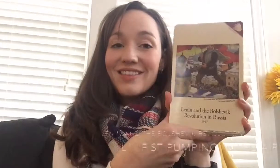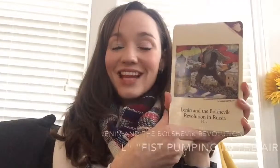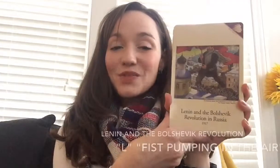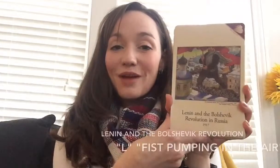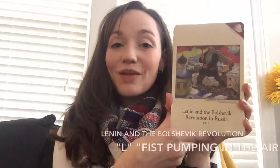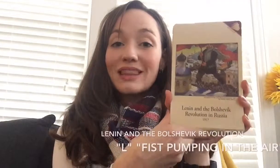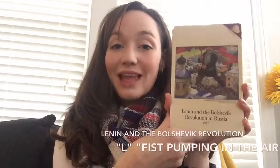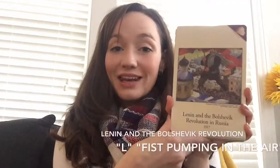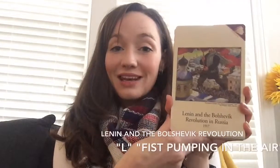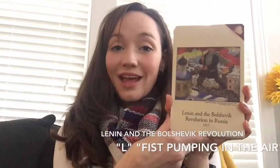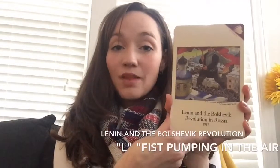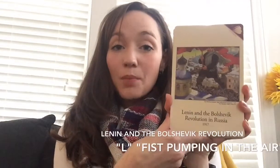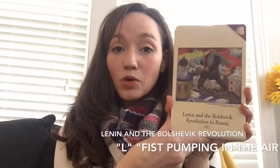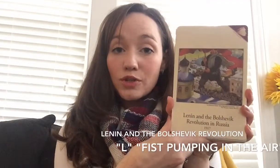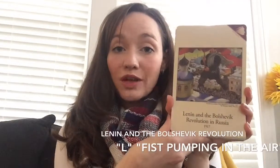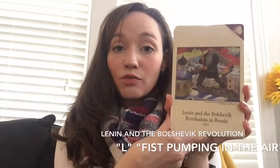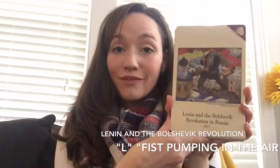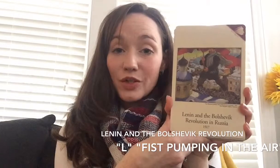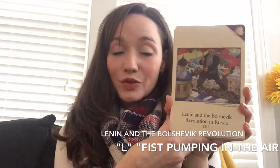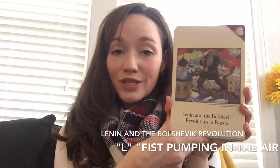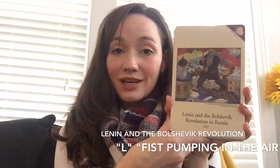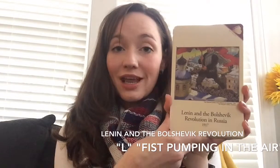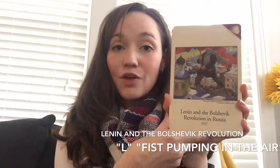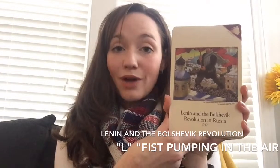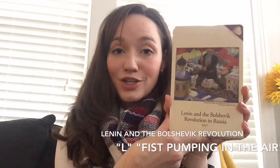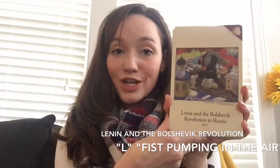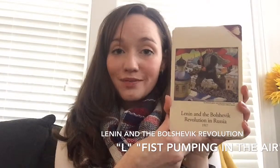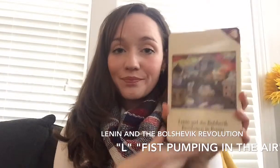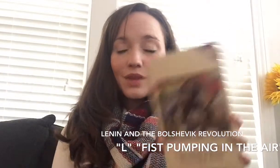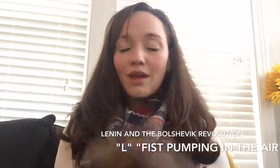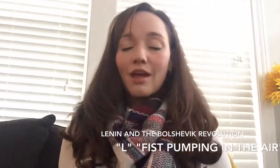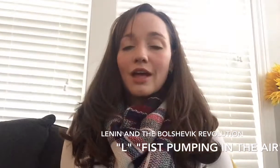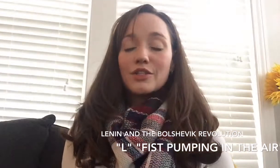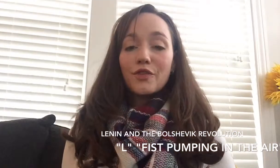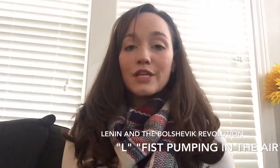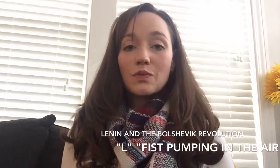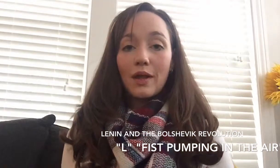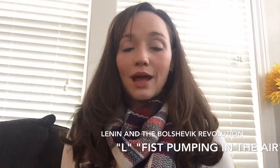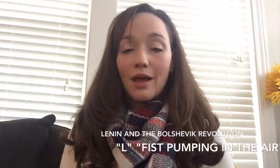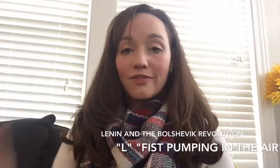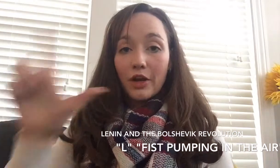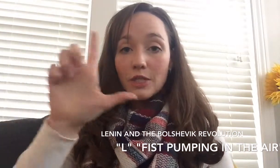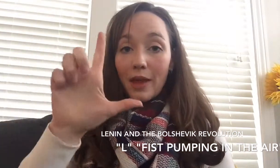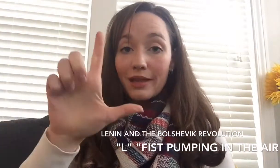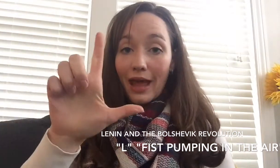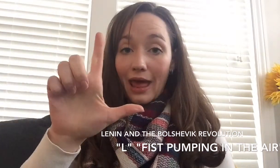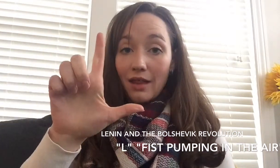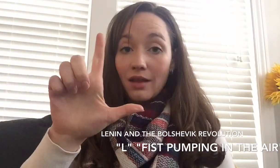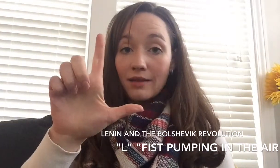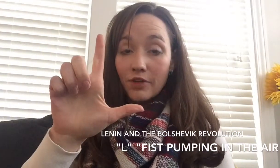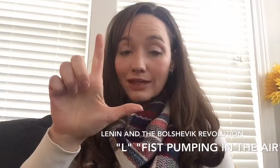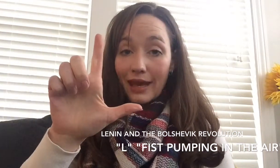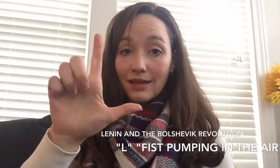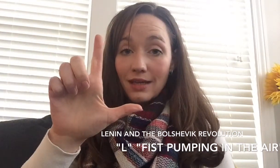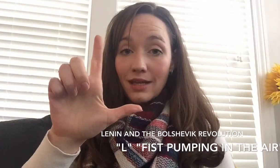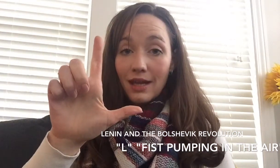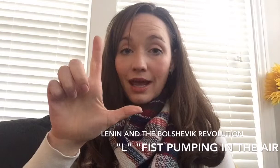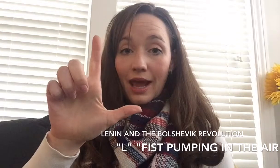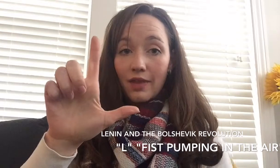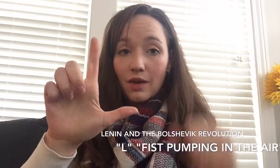Next we have Lenin and the Bolshevik Revolution in Russia. And so for this one, I fingerspell an L for Lenin, and then